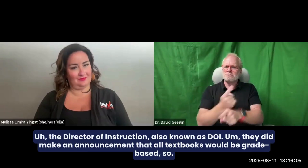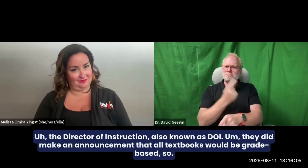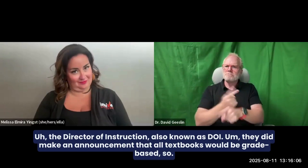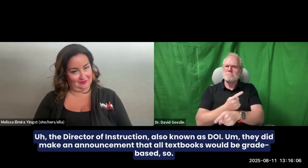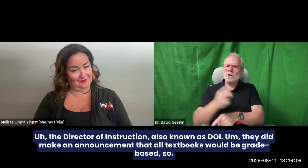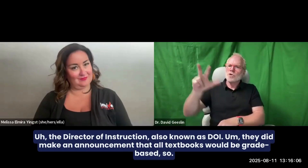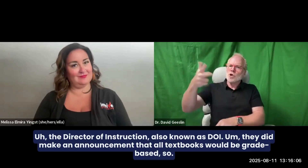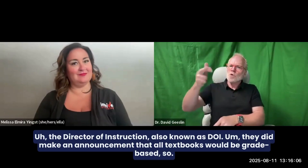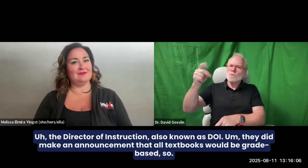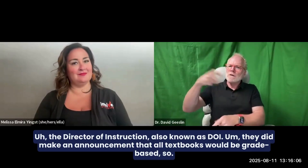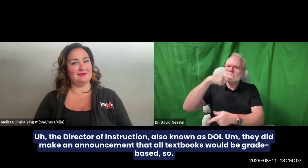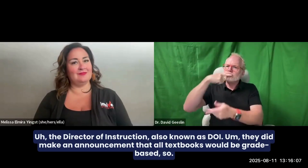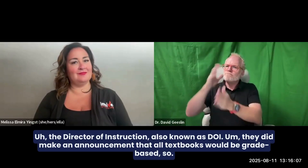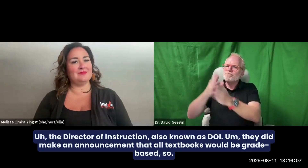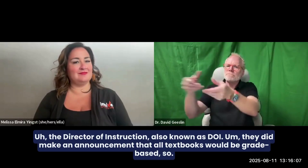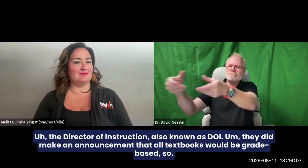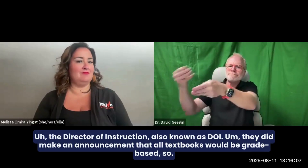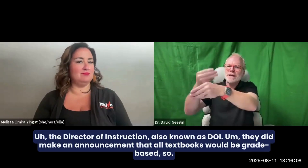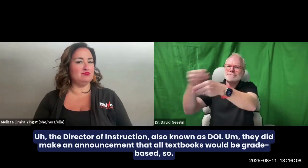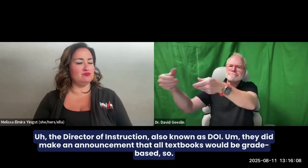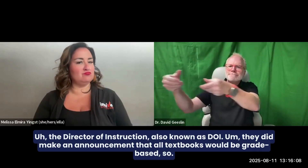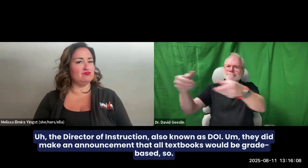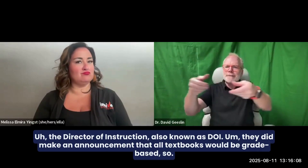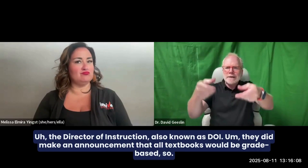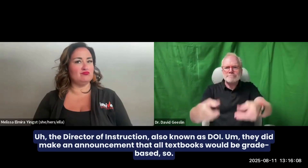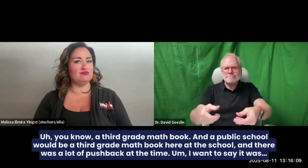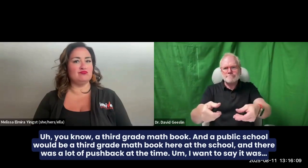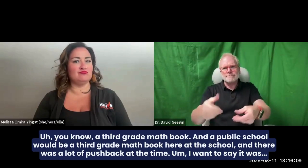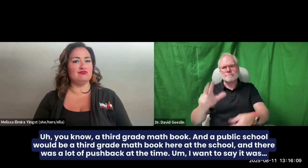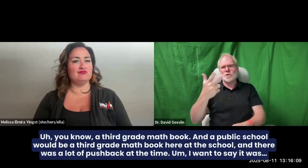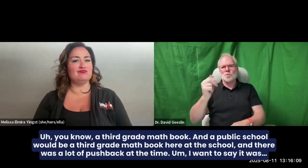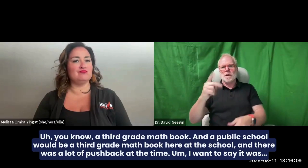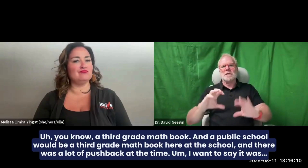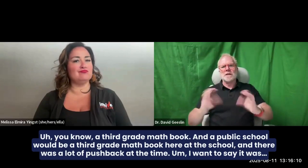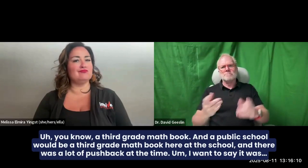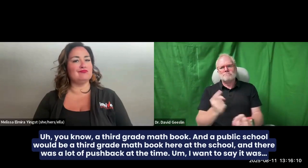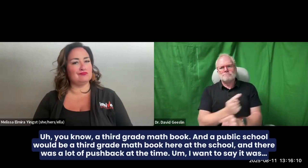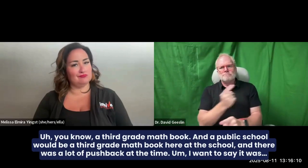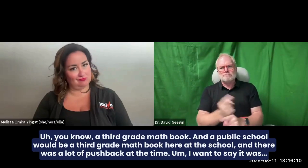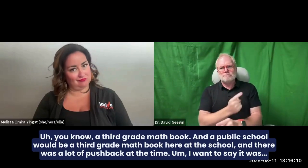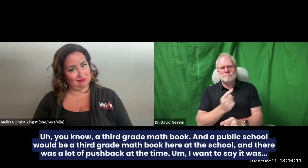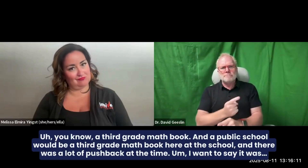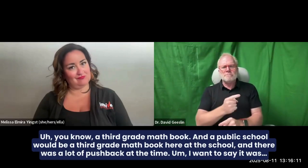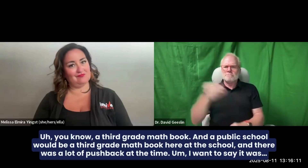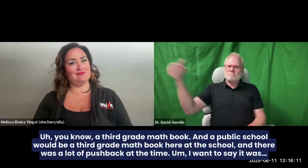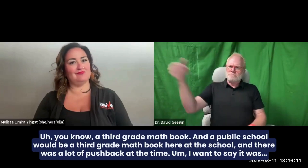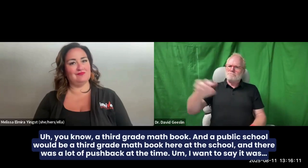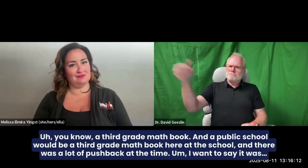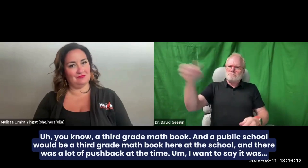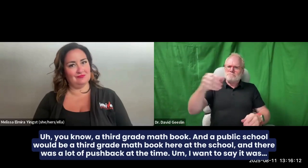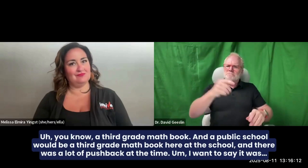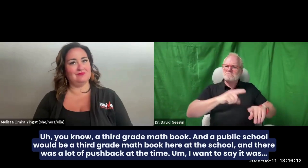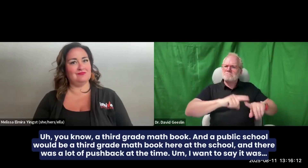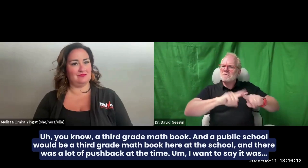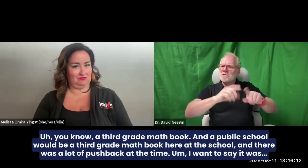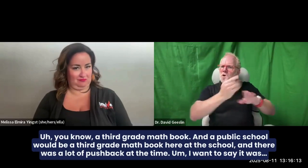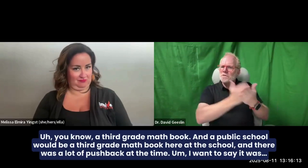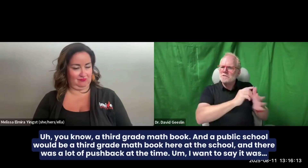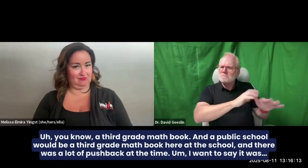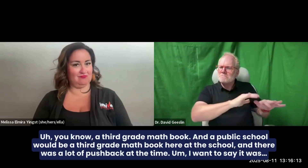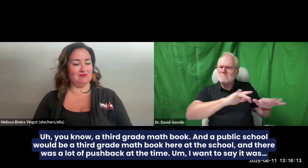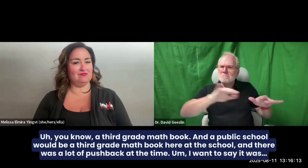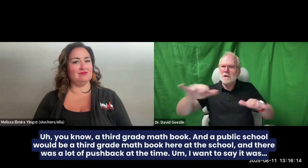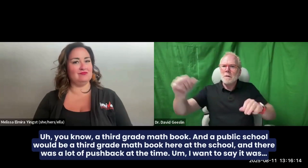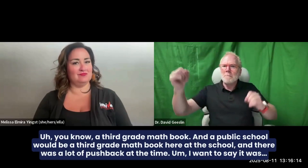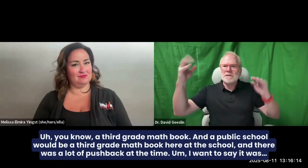announcement that all textbooks would be grade based. So, a third grade math book in a public school